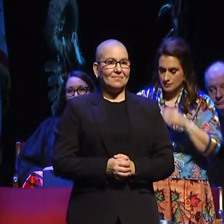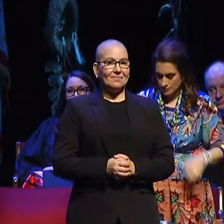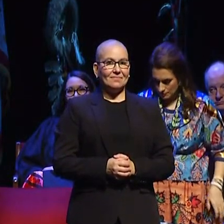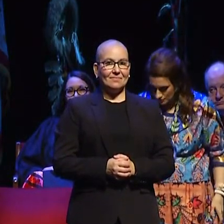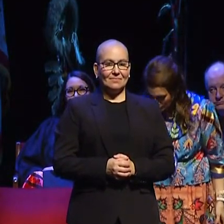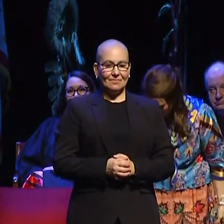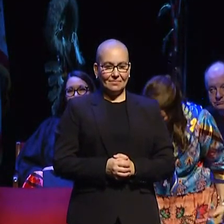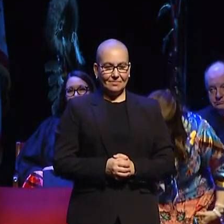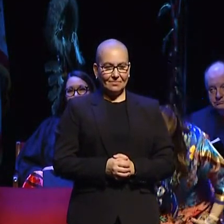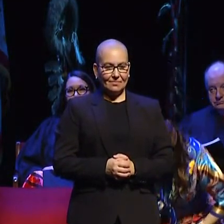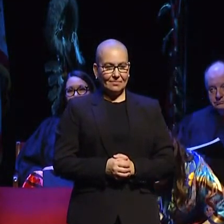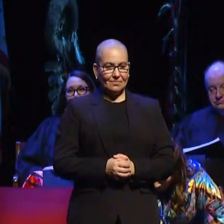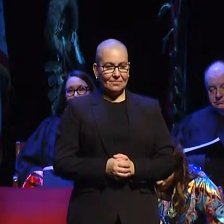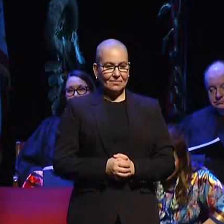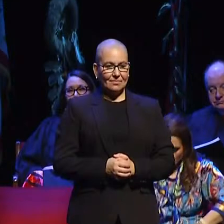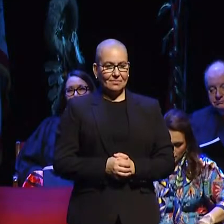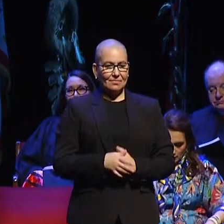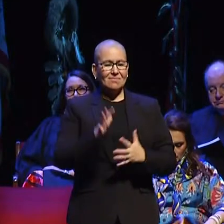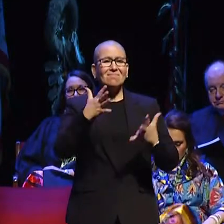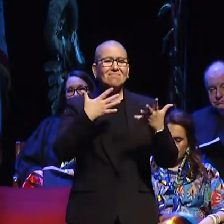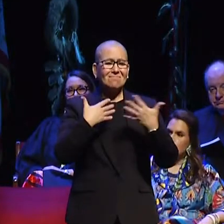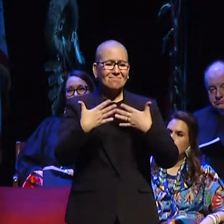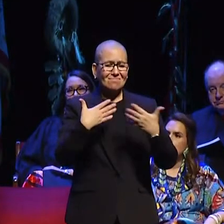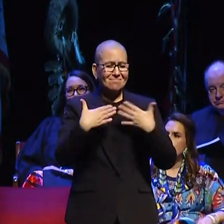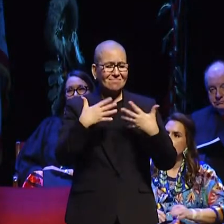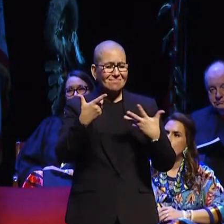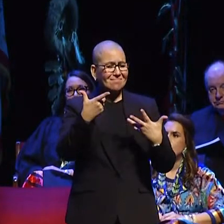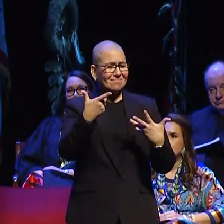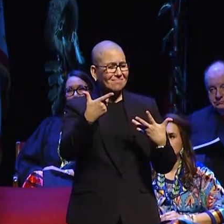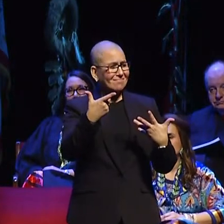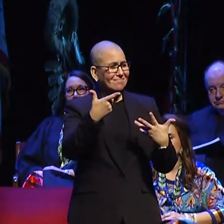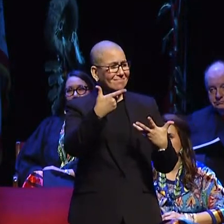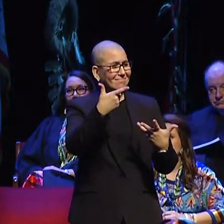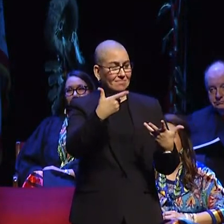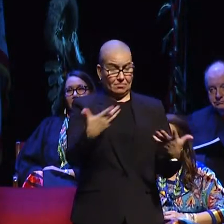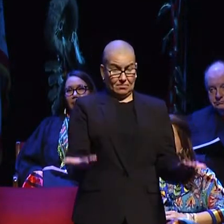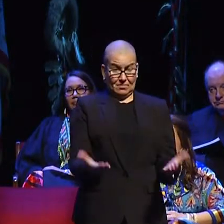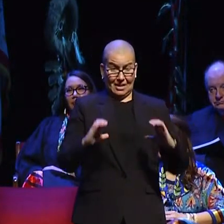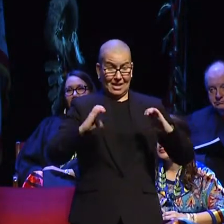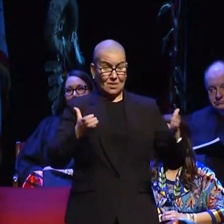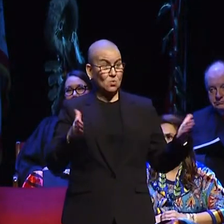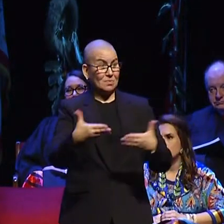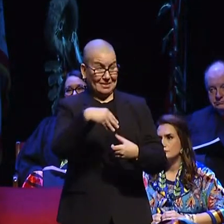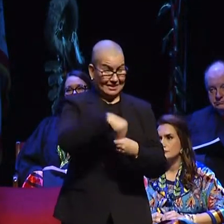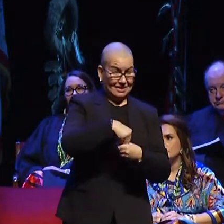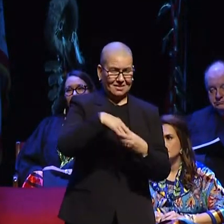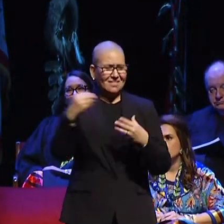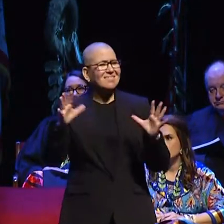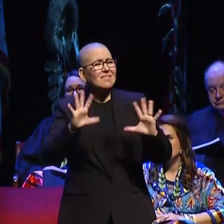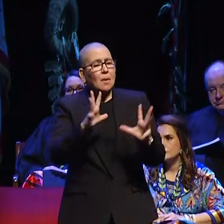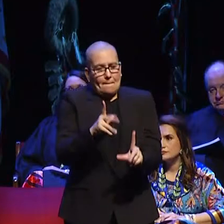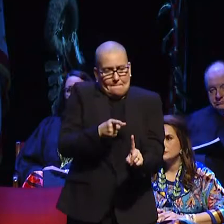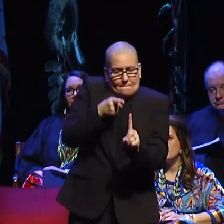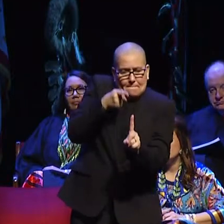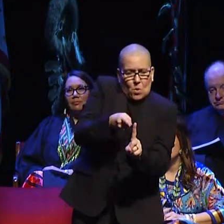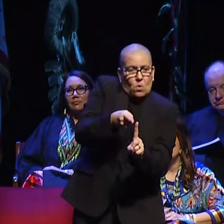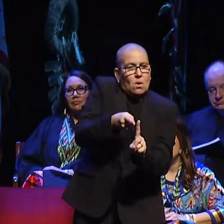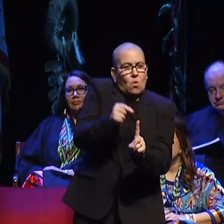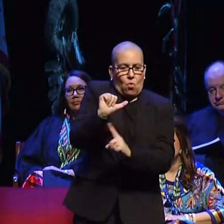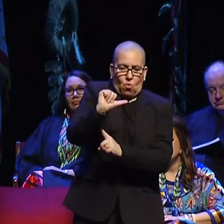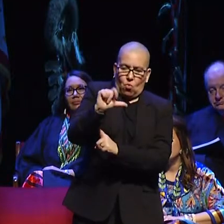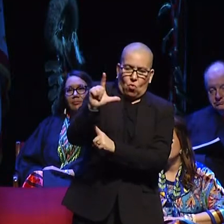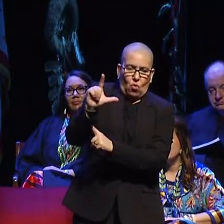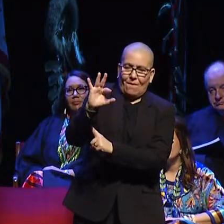Whether it's inside or outside that classroom, let's make sure that every one of those families has the chance to